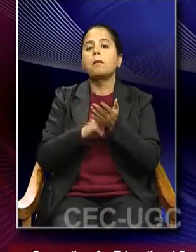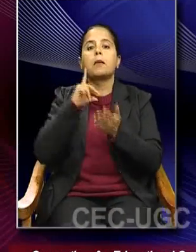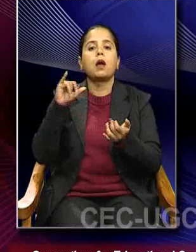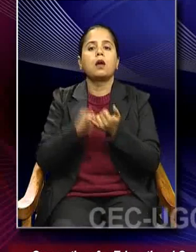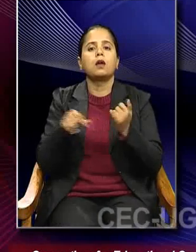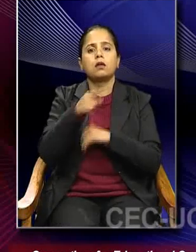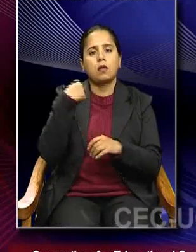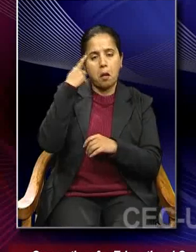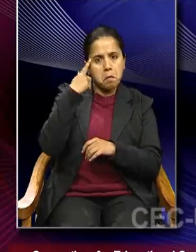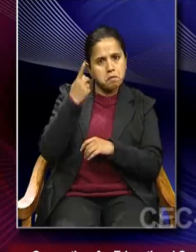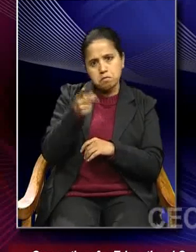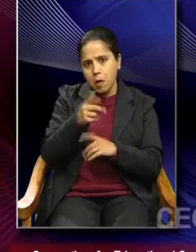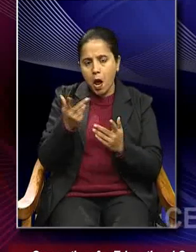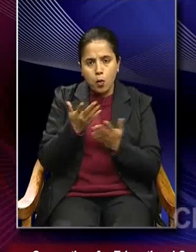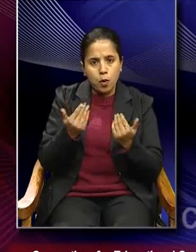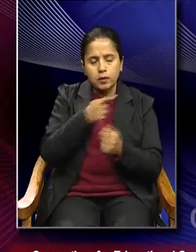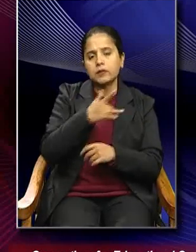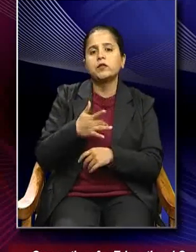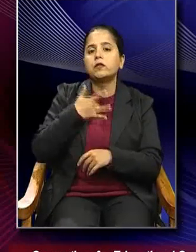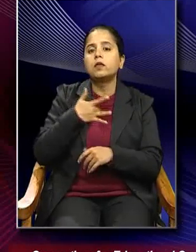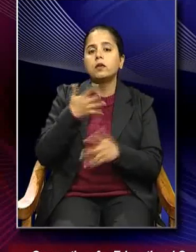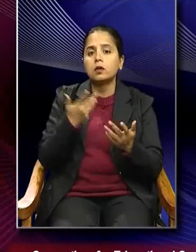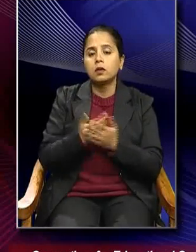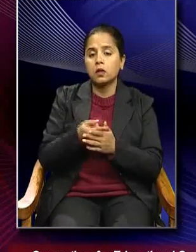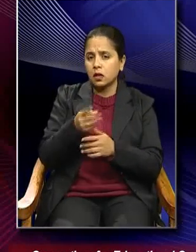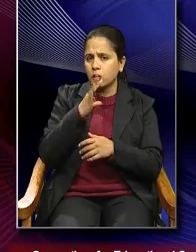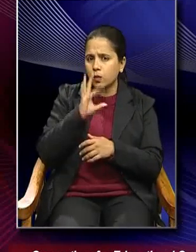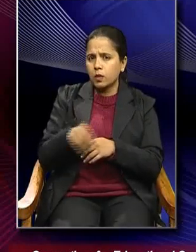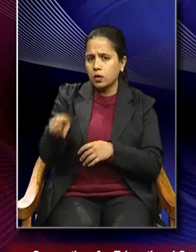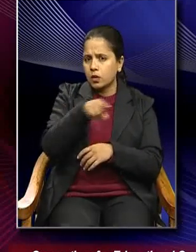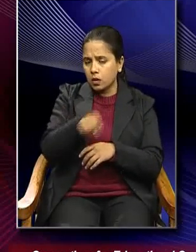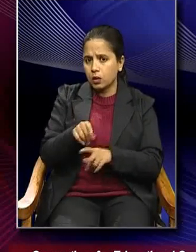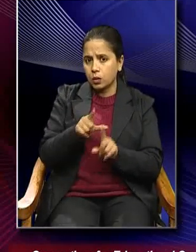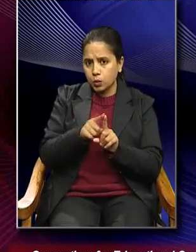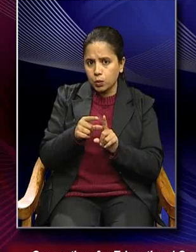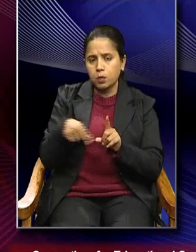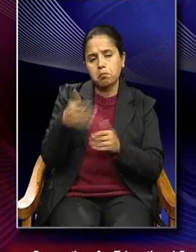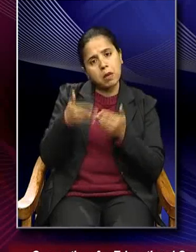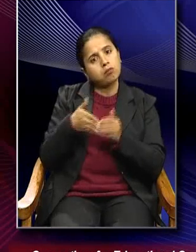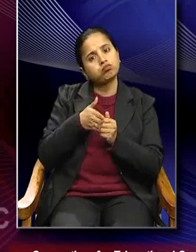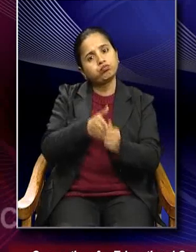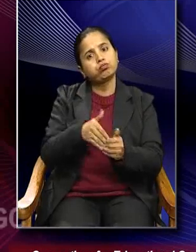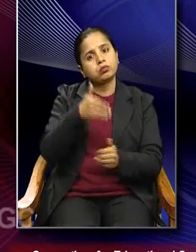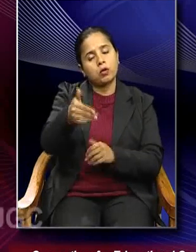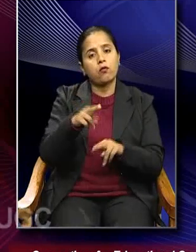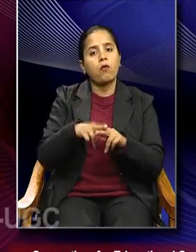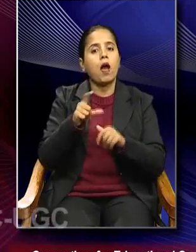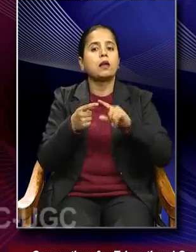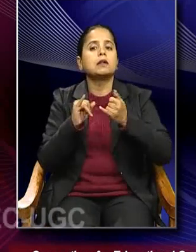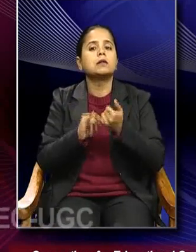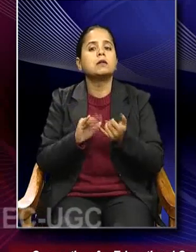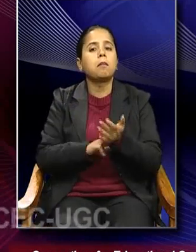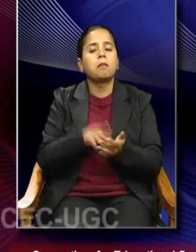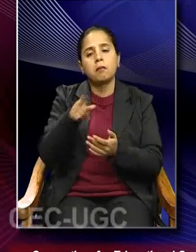critical of this. He felt that such an approach would lead to fetishism of